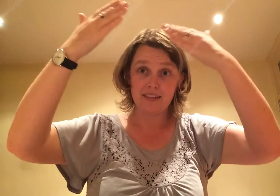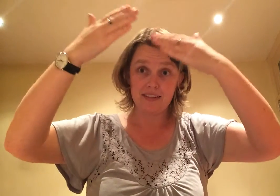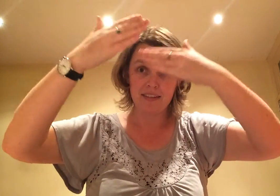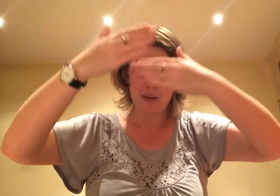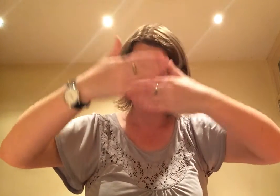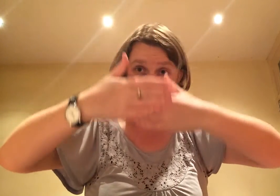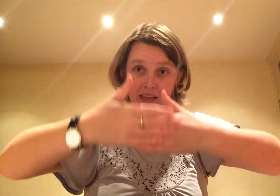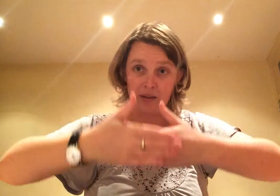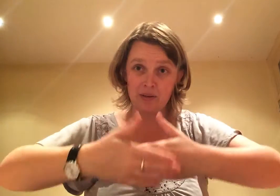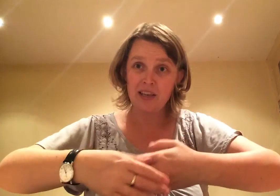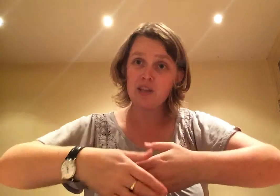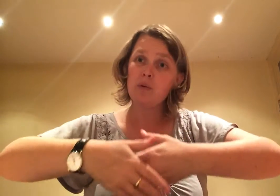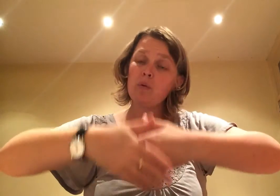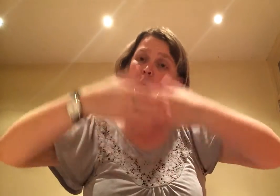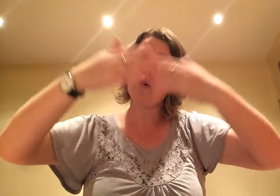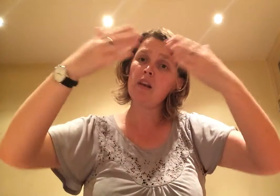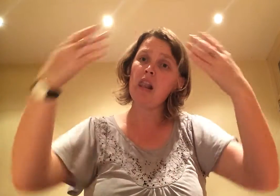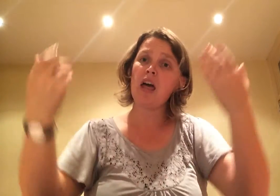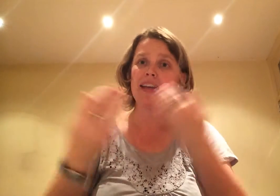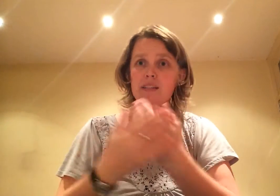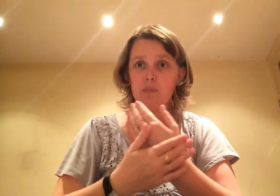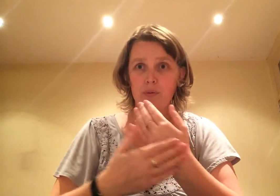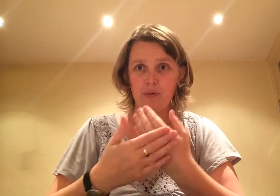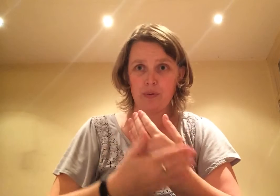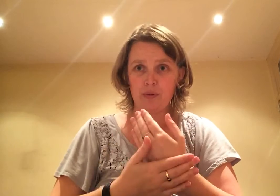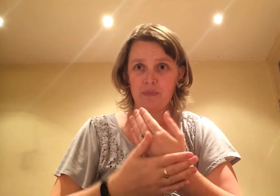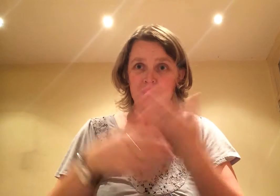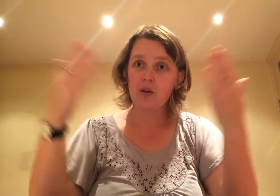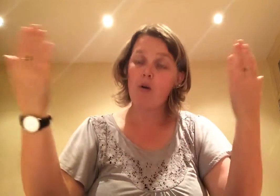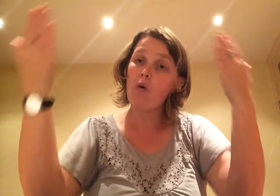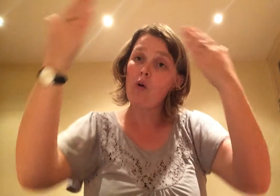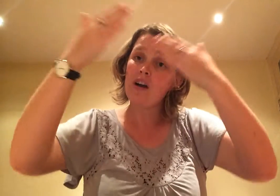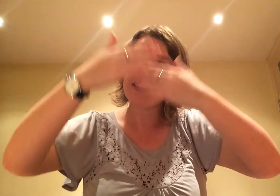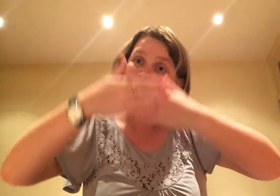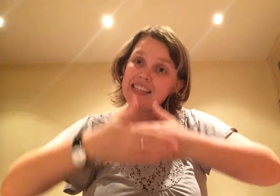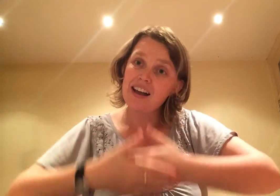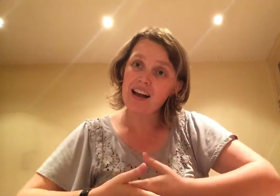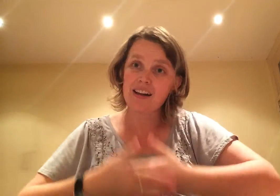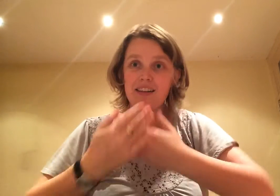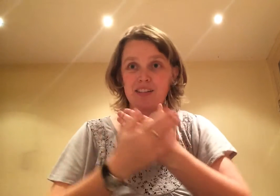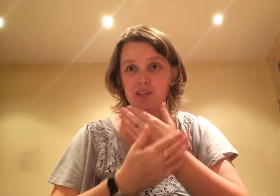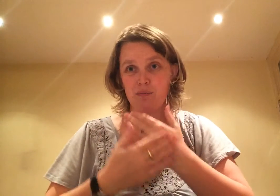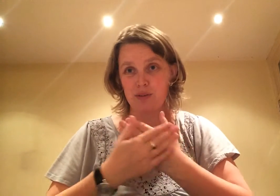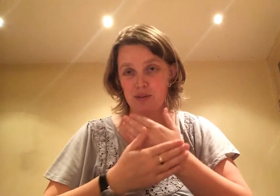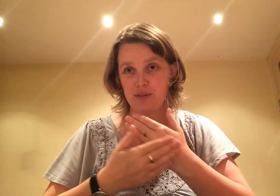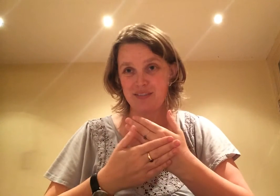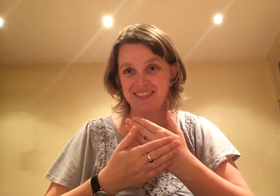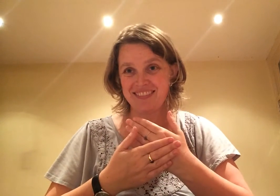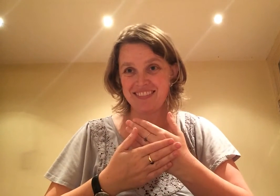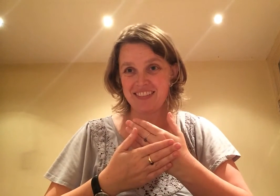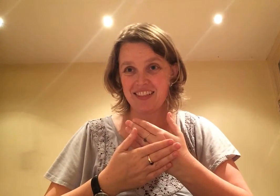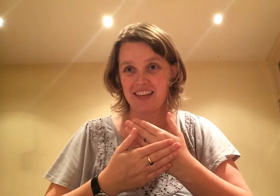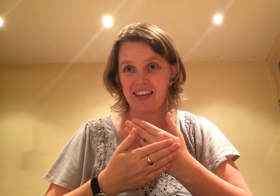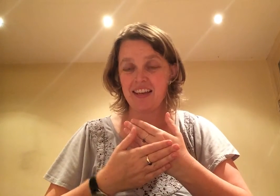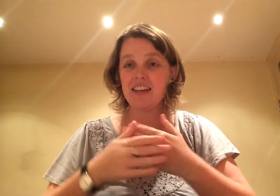sun's coming down. So if you want light blue or dark blue, okay, so